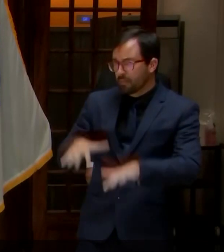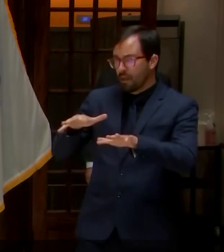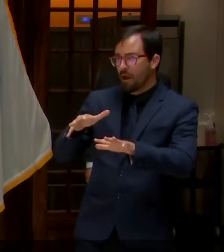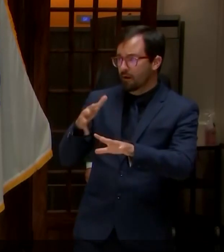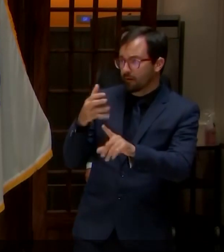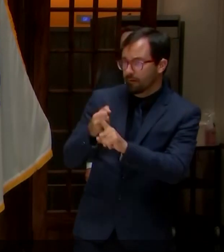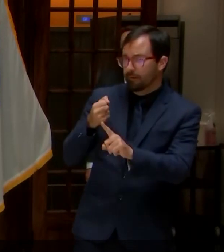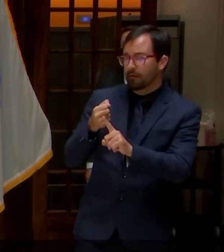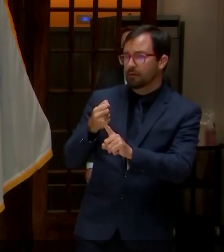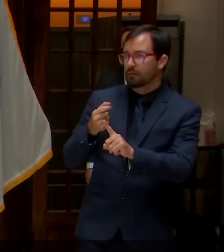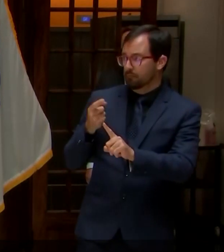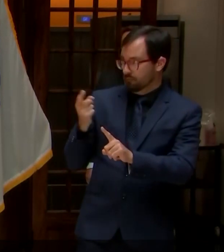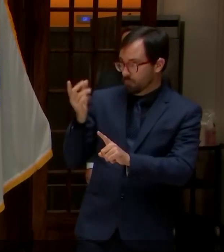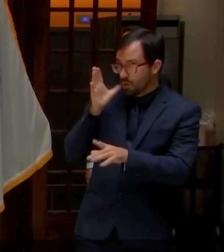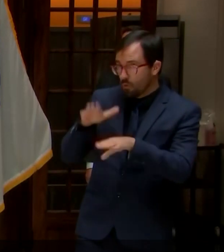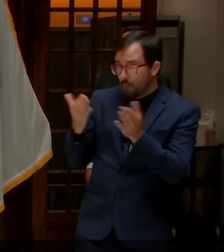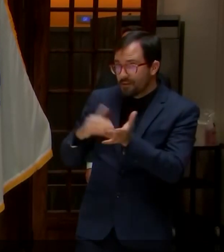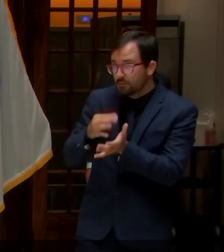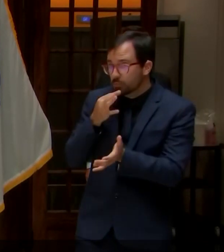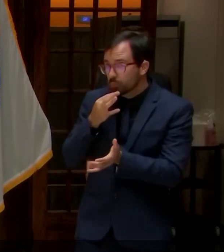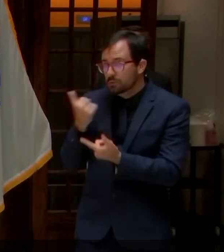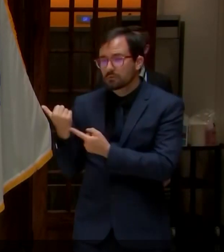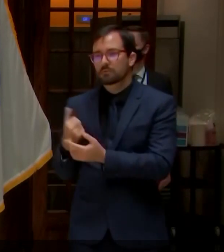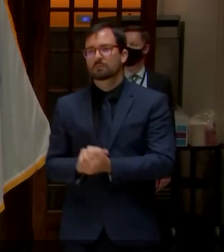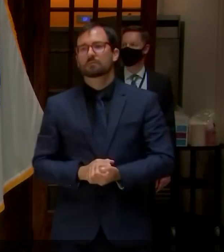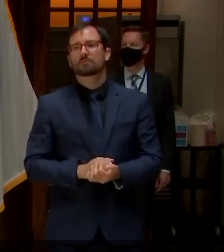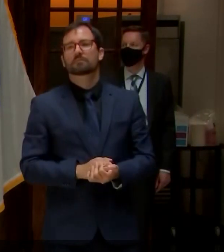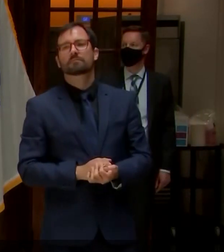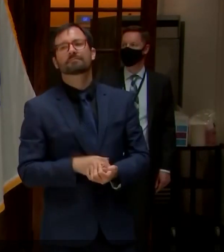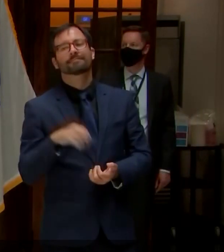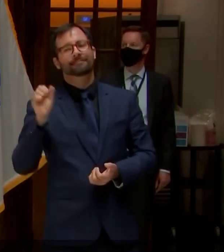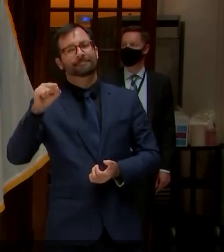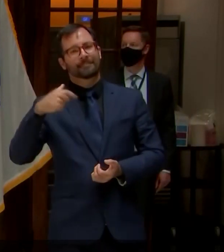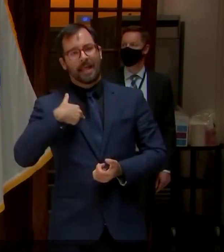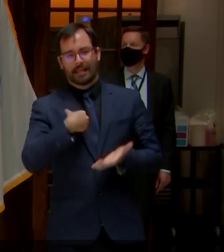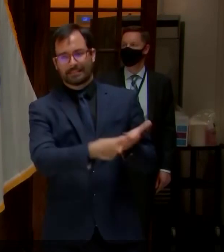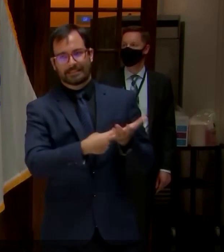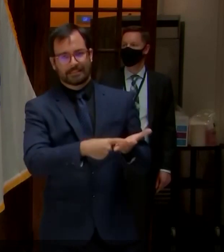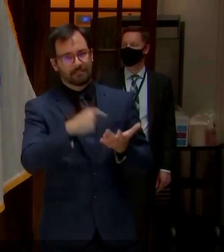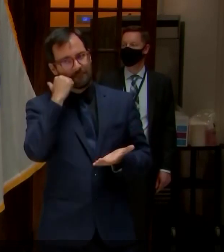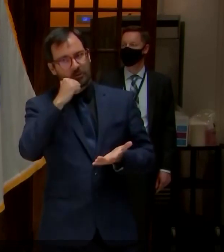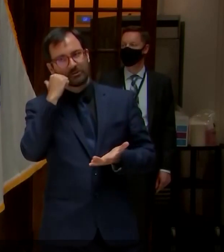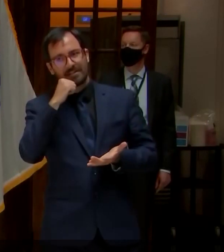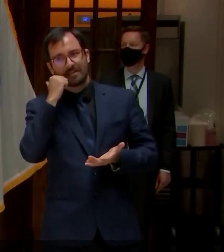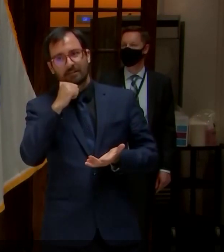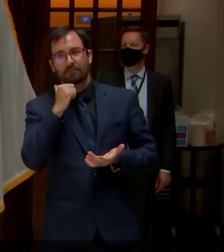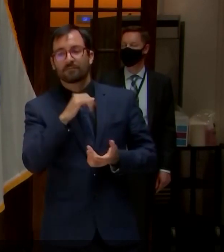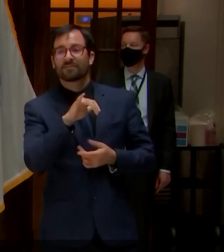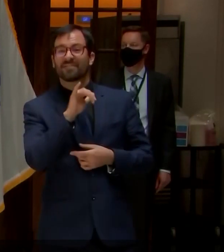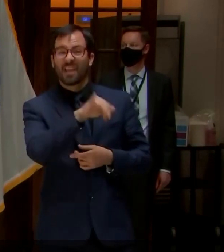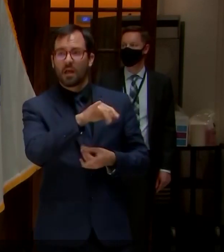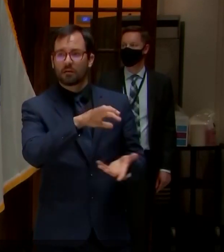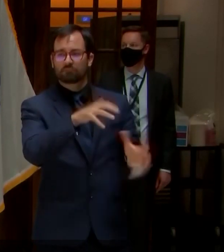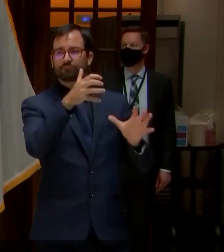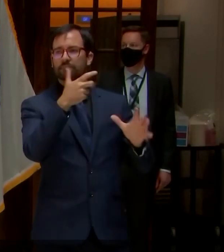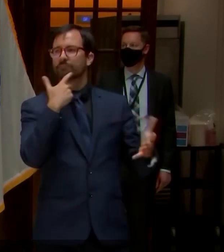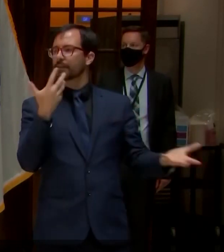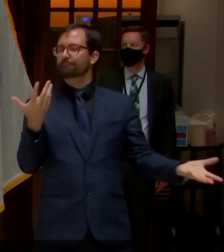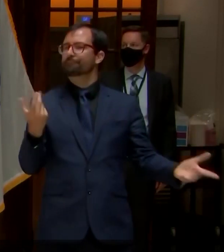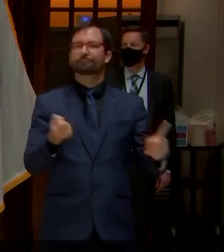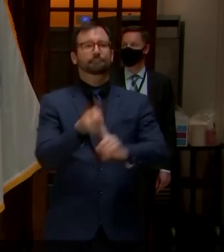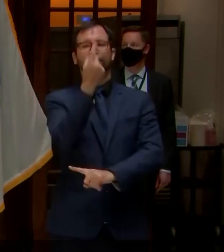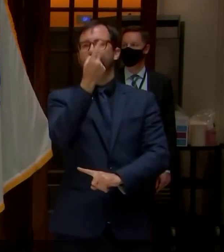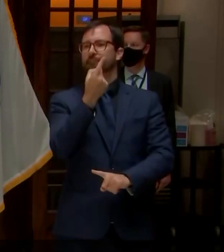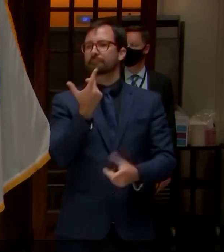and the whole thing was a cataclysmic event in terms of weather. I mean, I think they got 7 inches of rain in